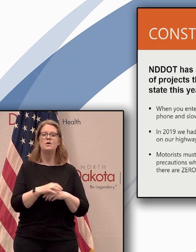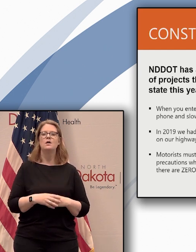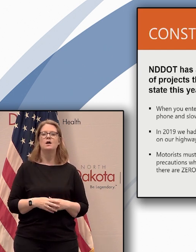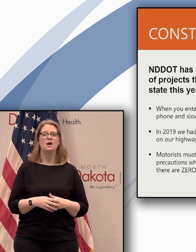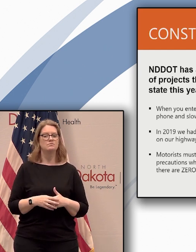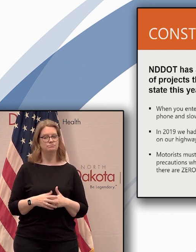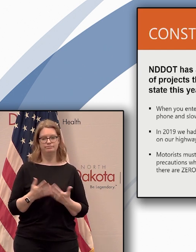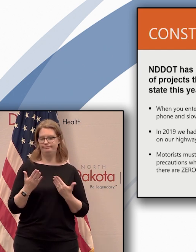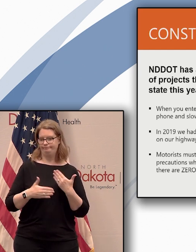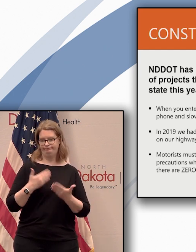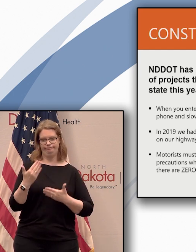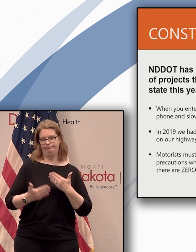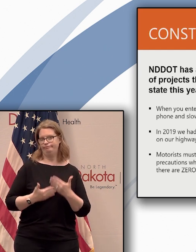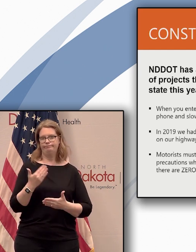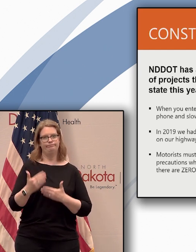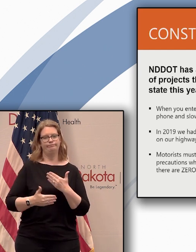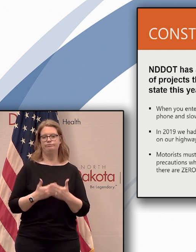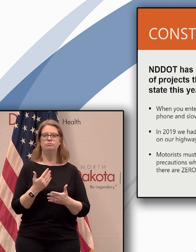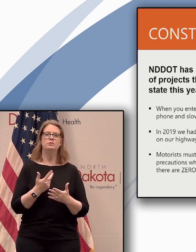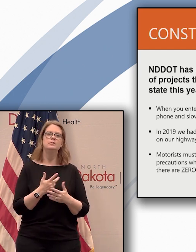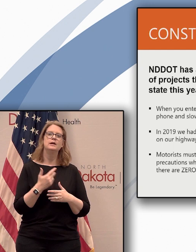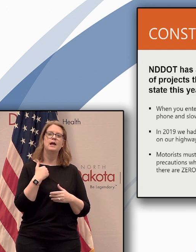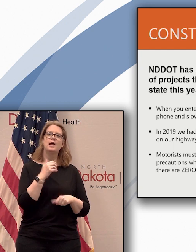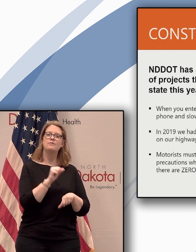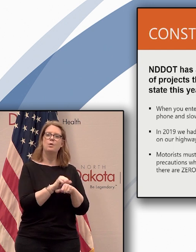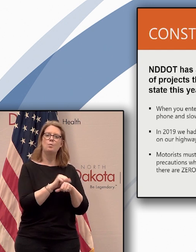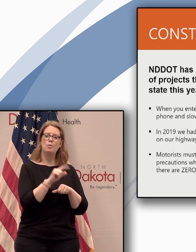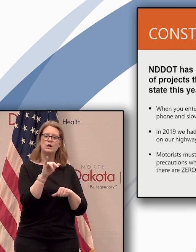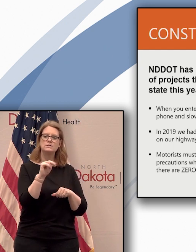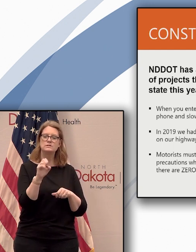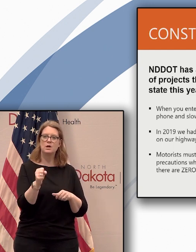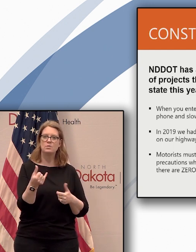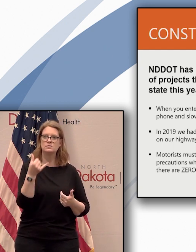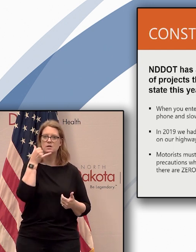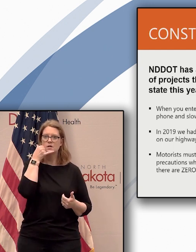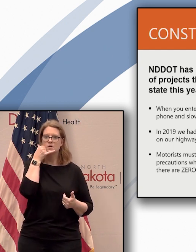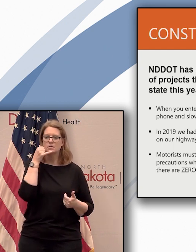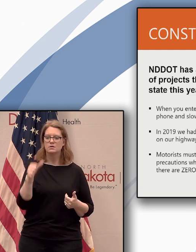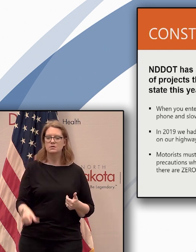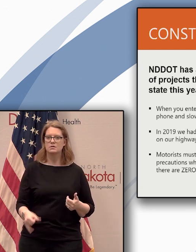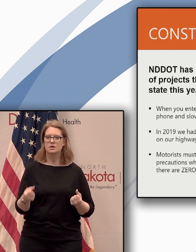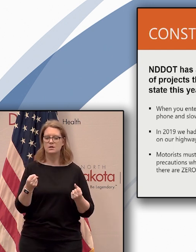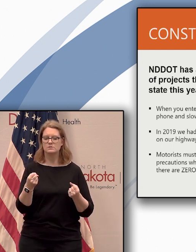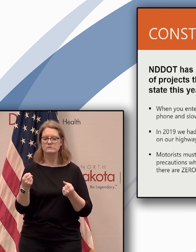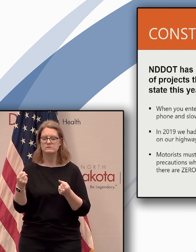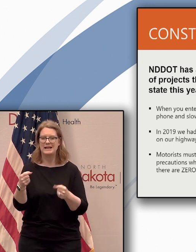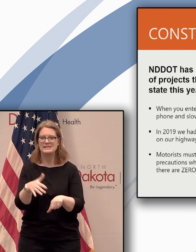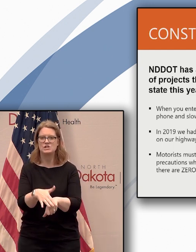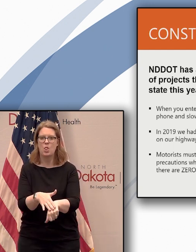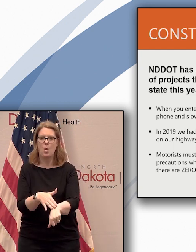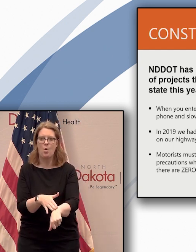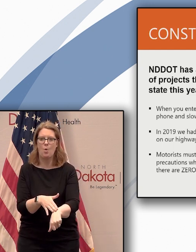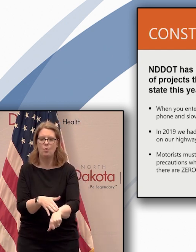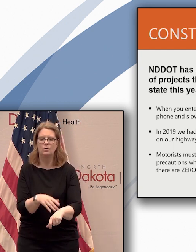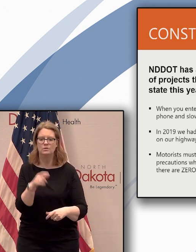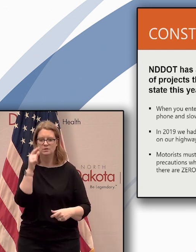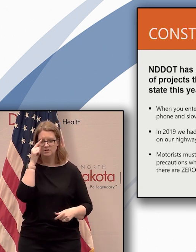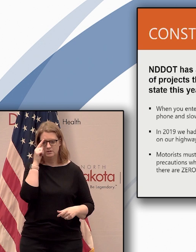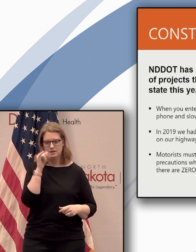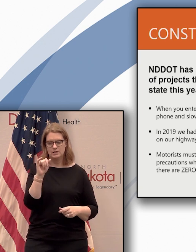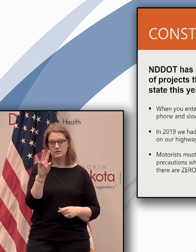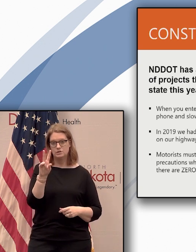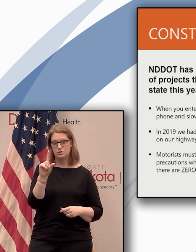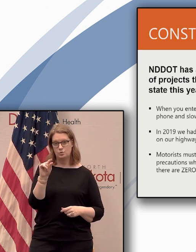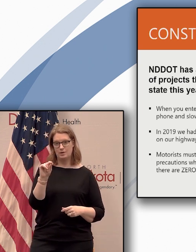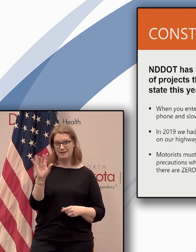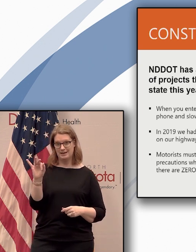are already getting going. When you encounter work zones, put the phone down and slow down. In 2019, tragically, we had 2